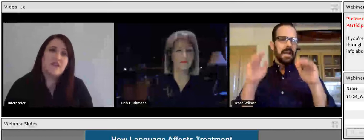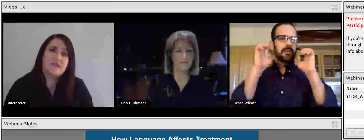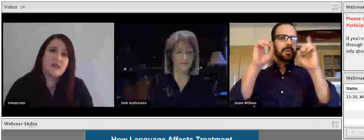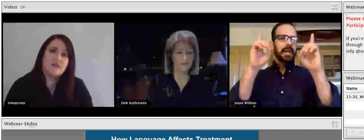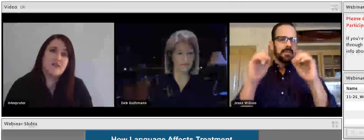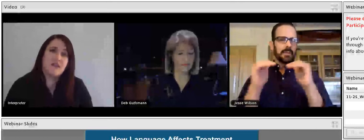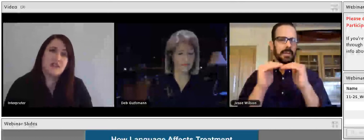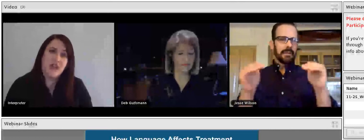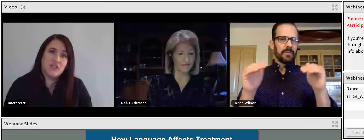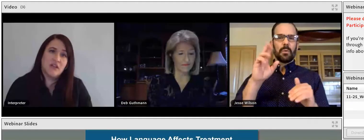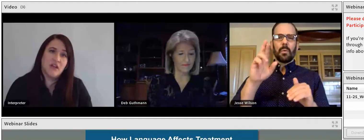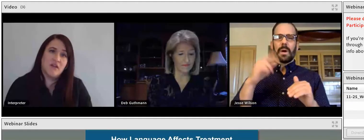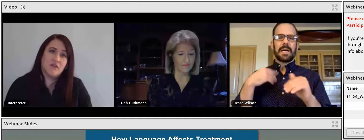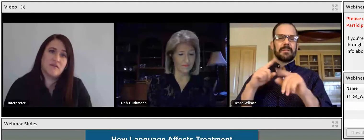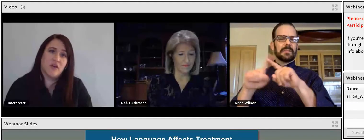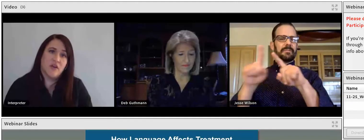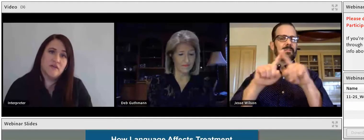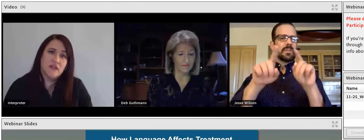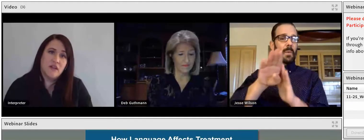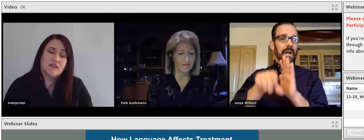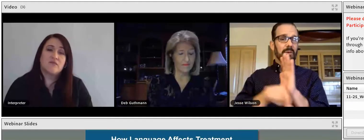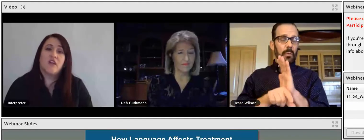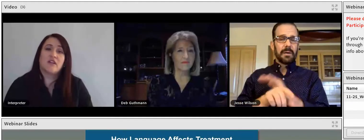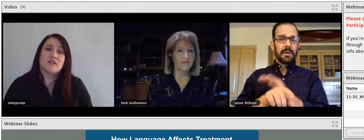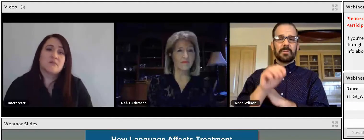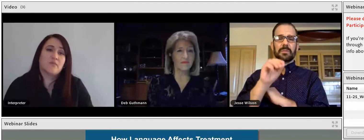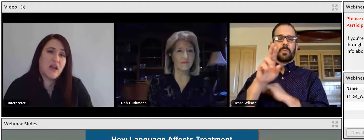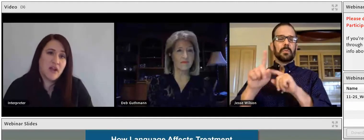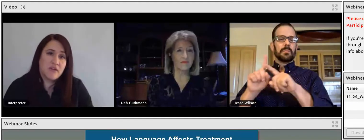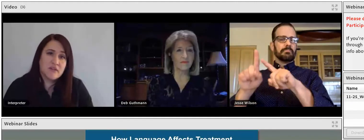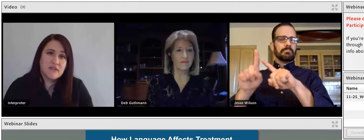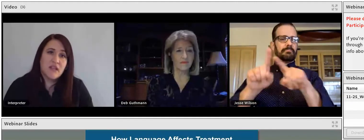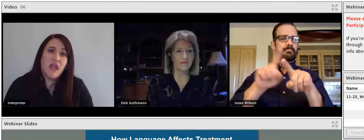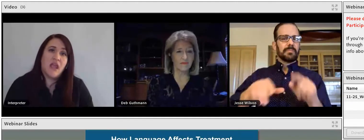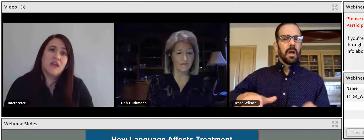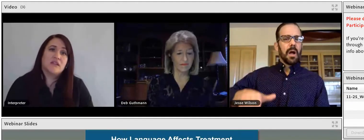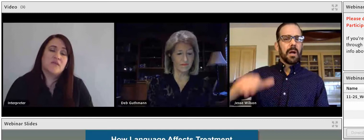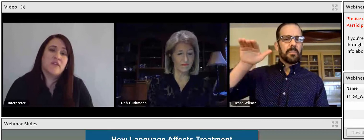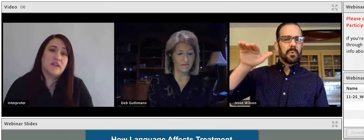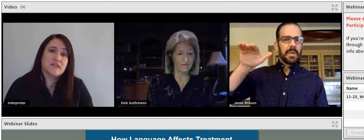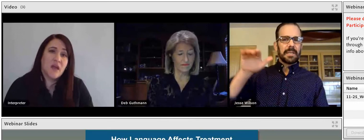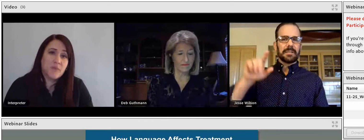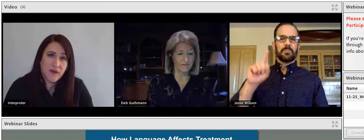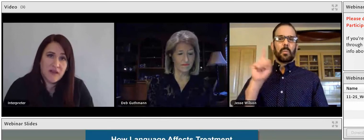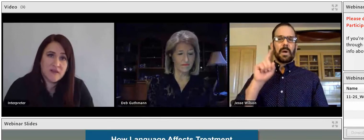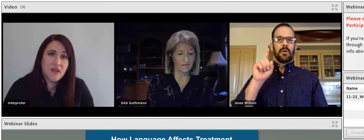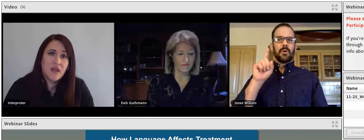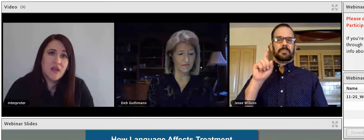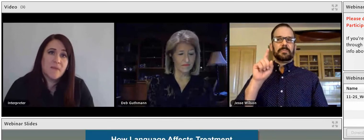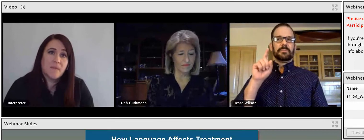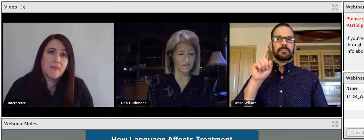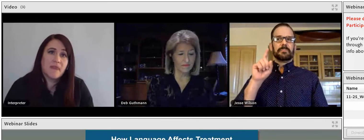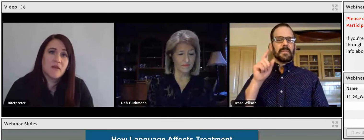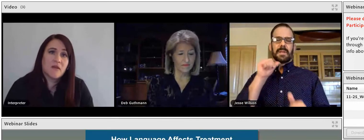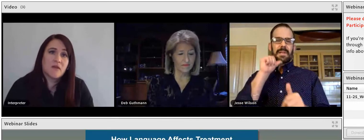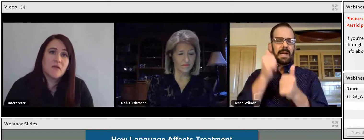is that we have various levels of education of those involved, various backgrounds, and various